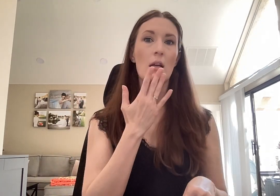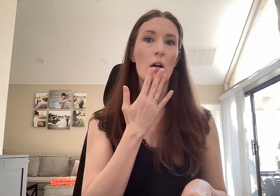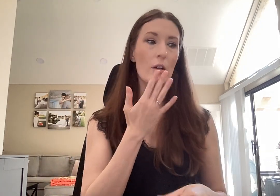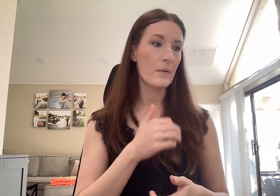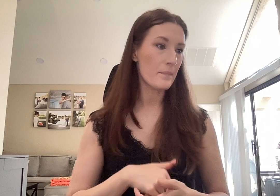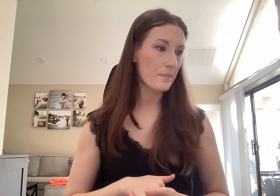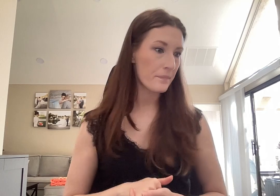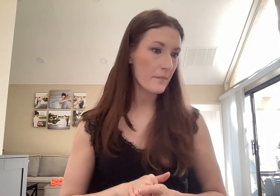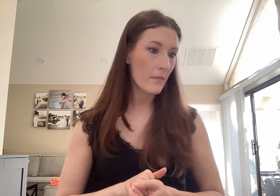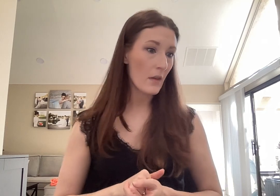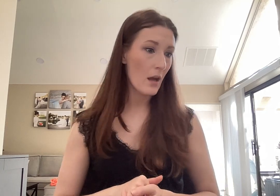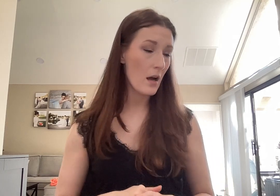color.